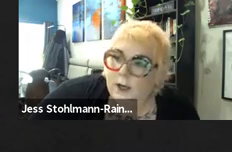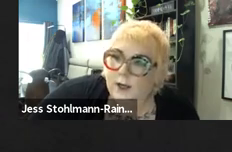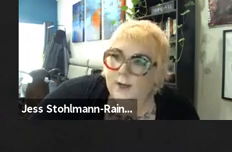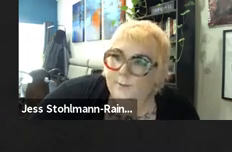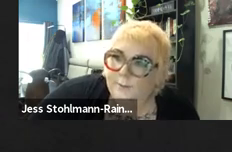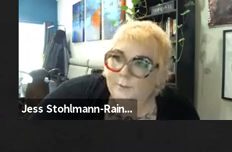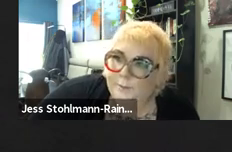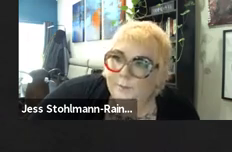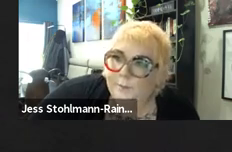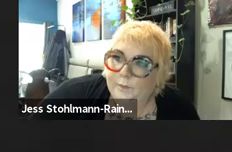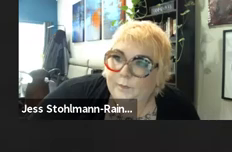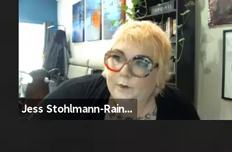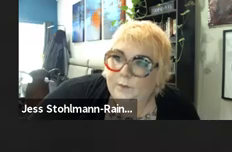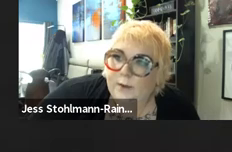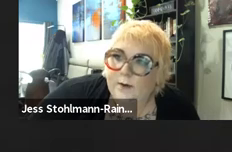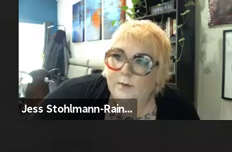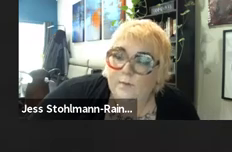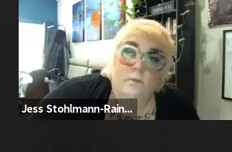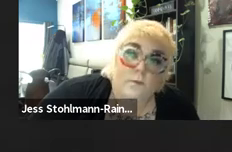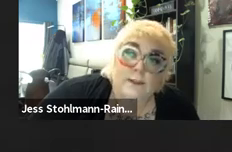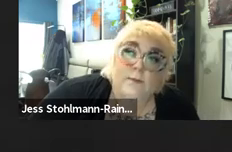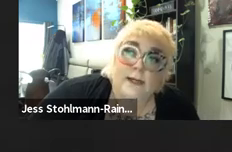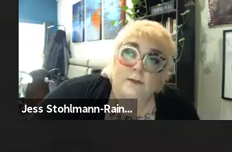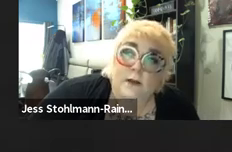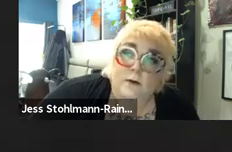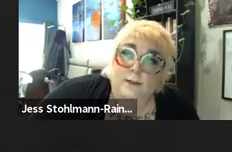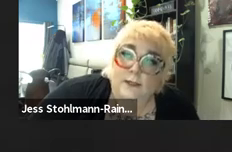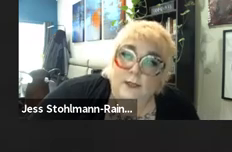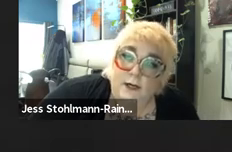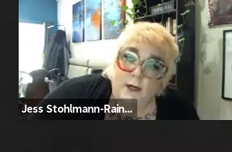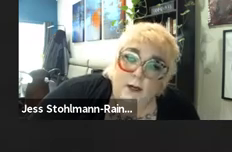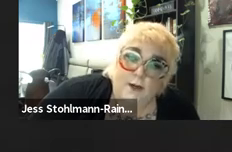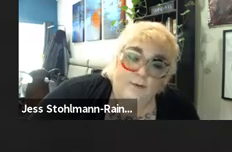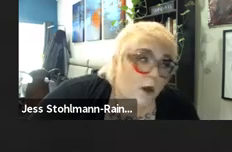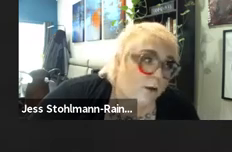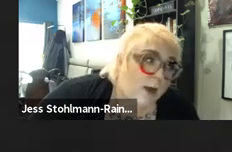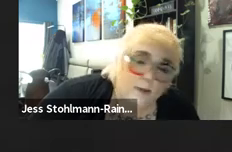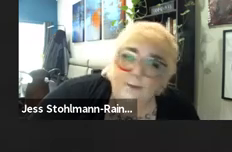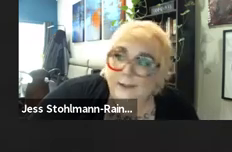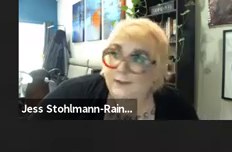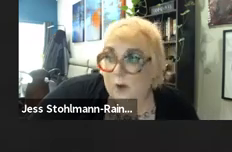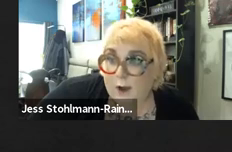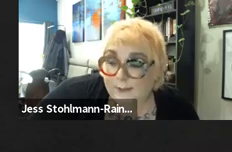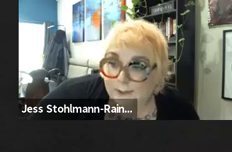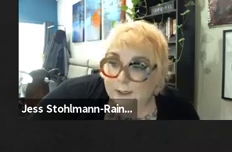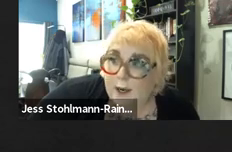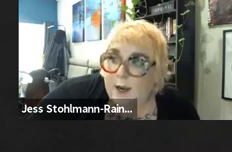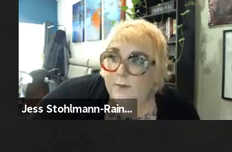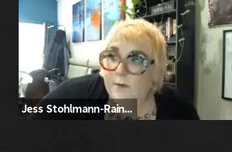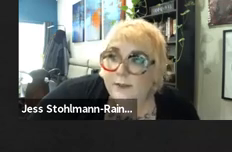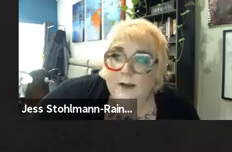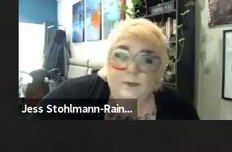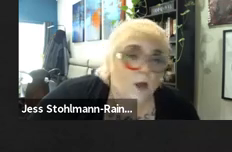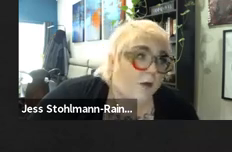um we once we get to a local center uh for colorado that means our center